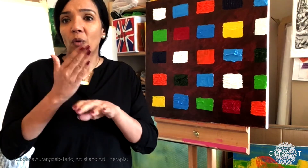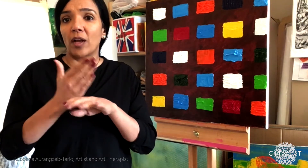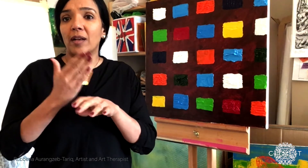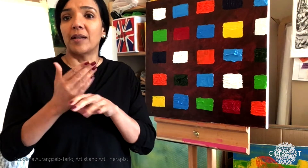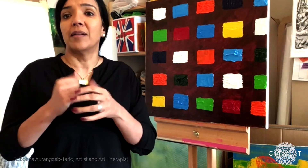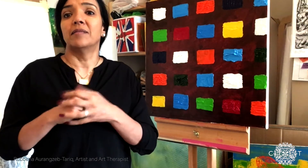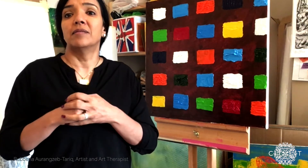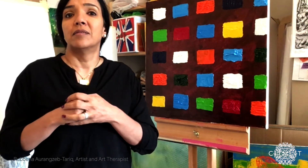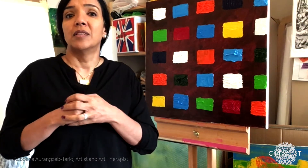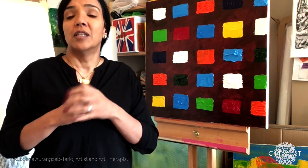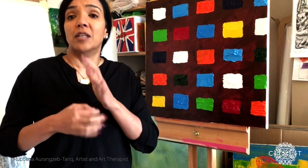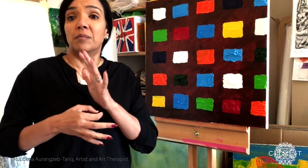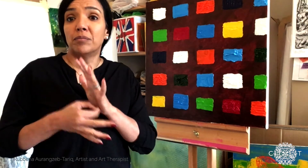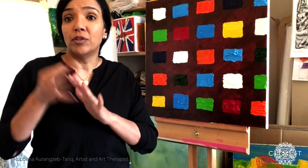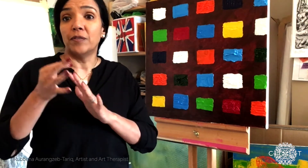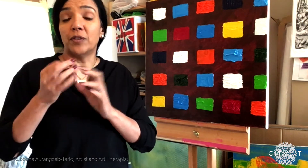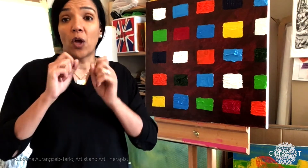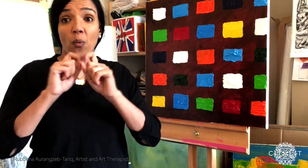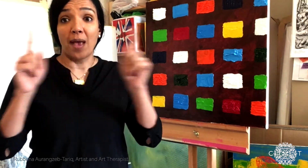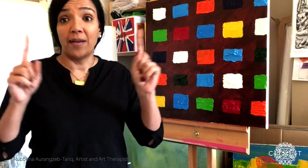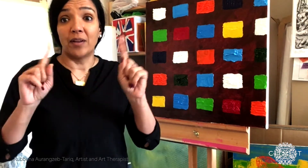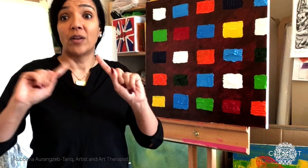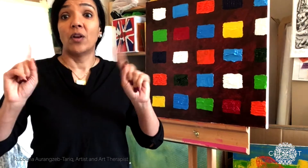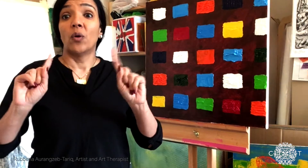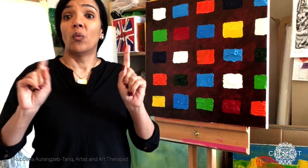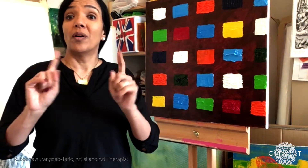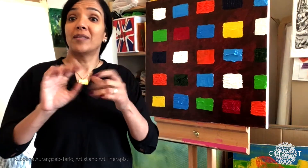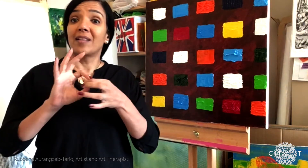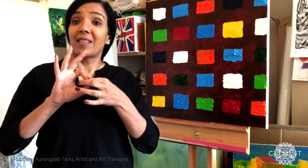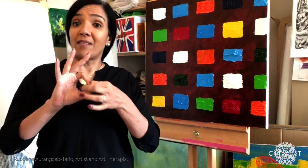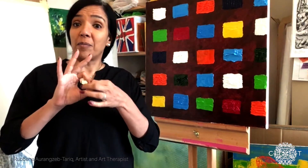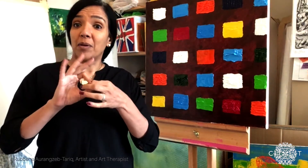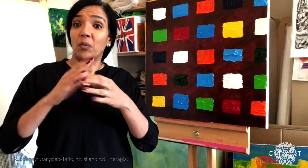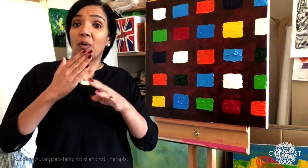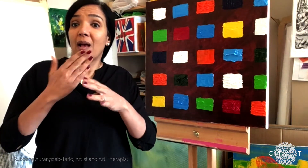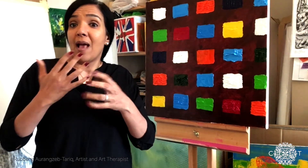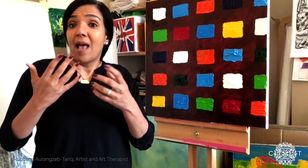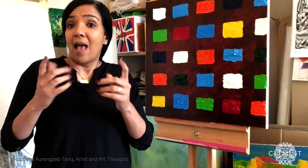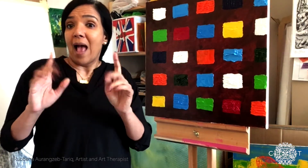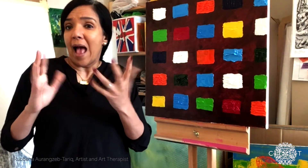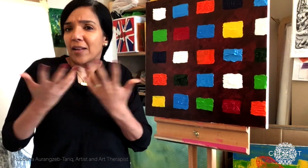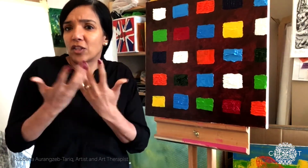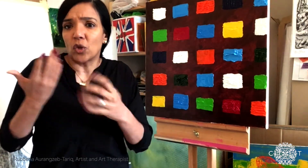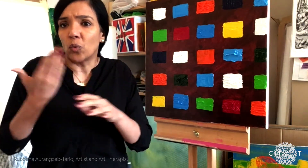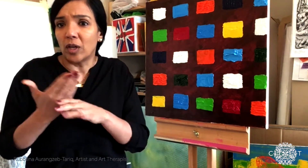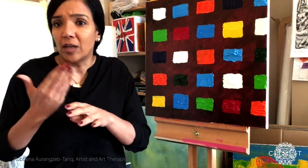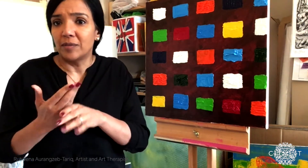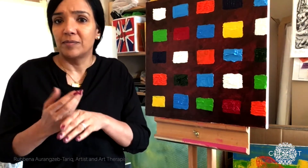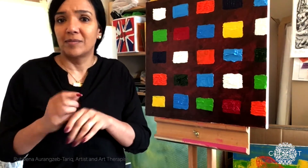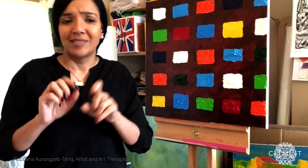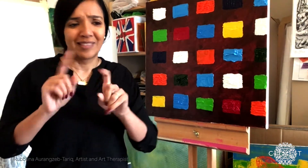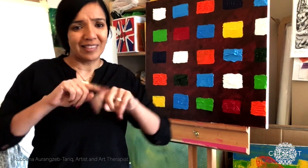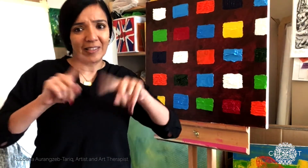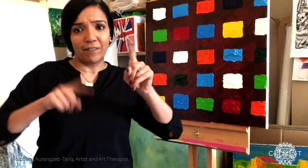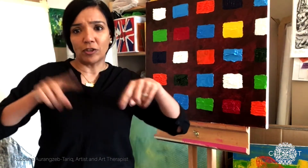Working and improving awareness, what does therapy, how does it work, the differences,